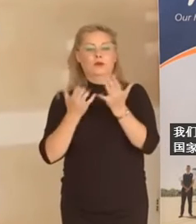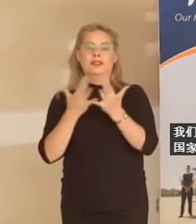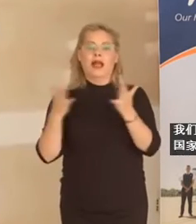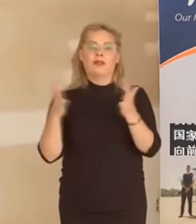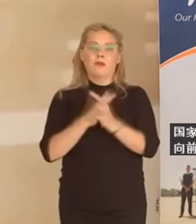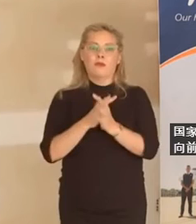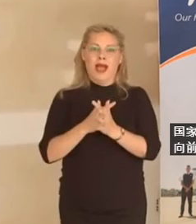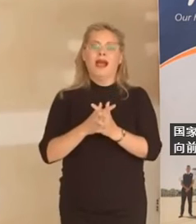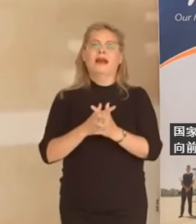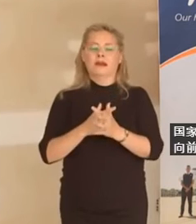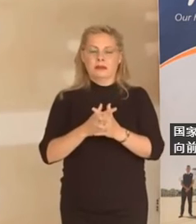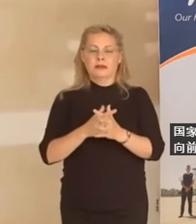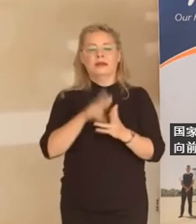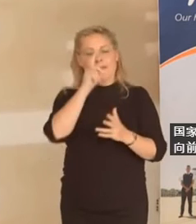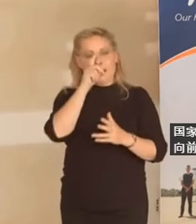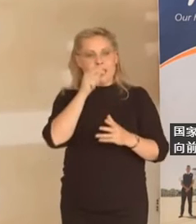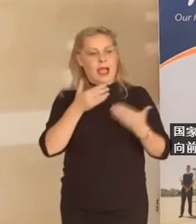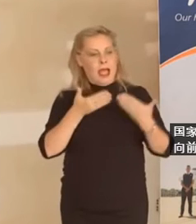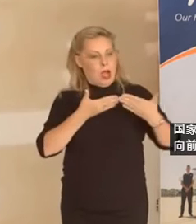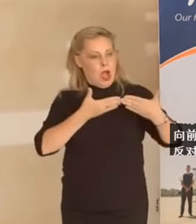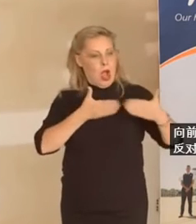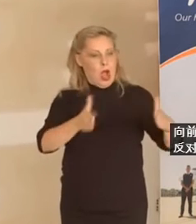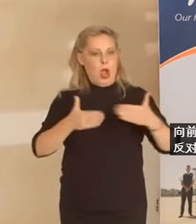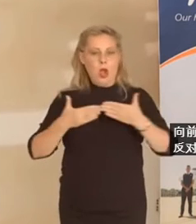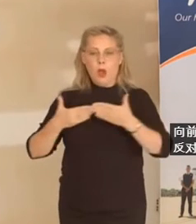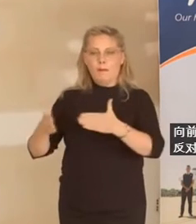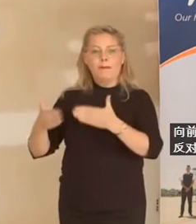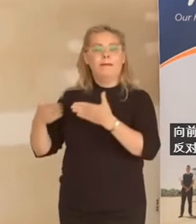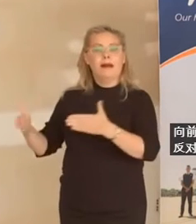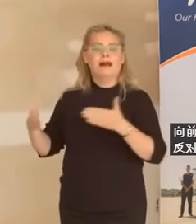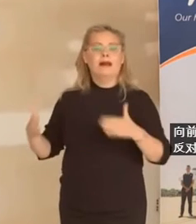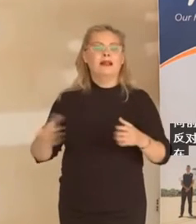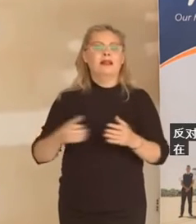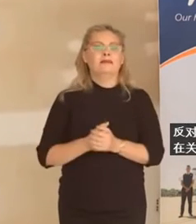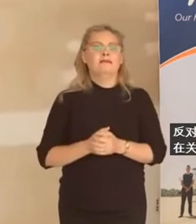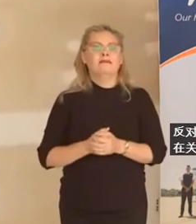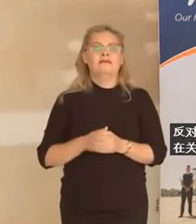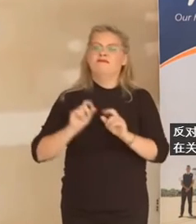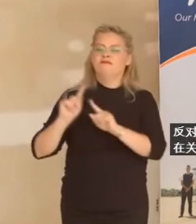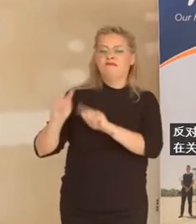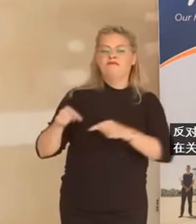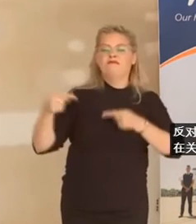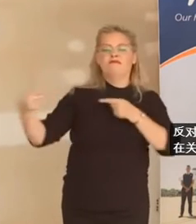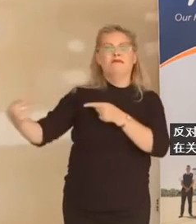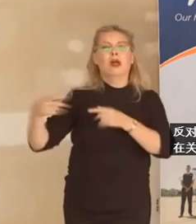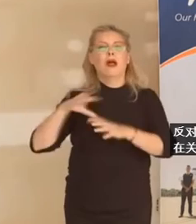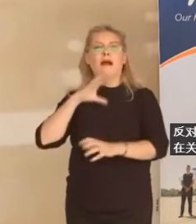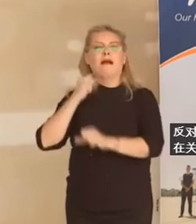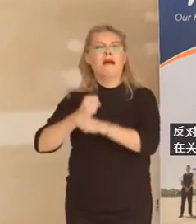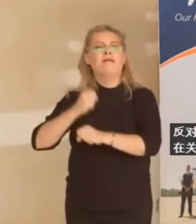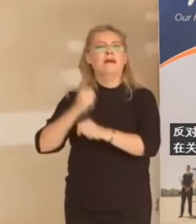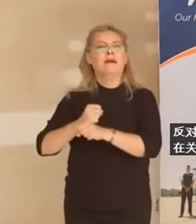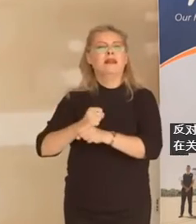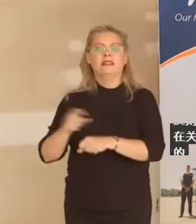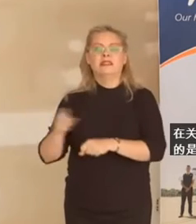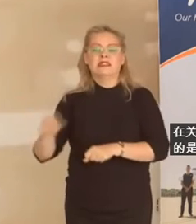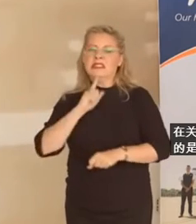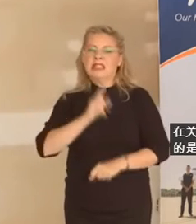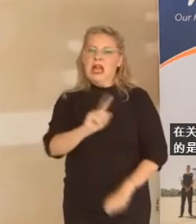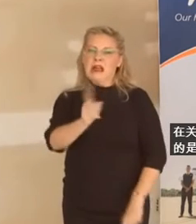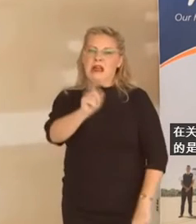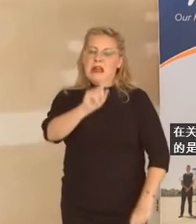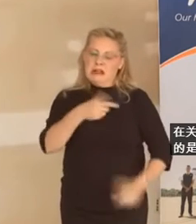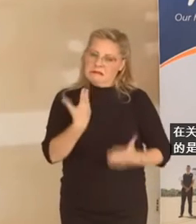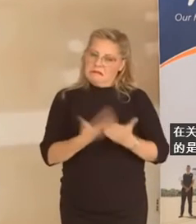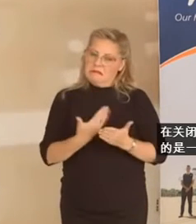opening up is the right approach, despite what the approach that the opposition have pushed in terms of closing down is the